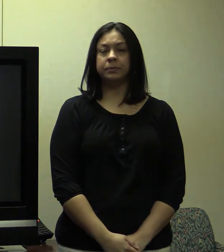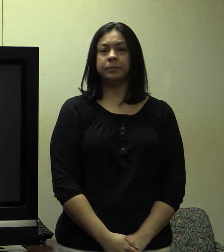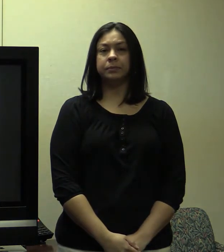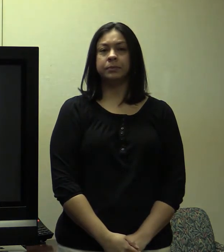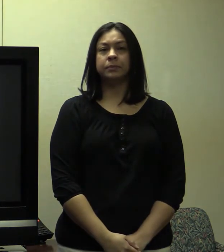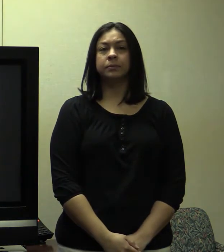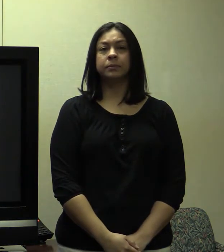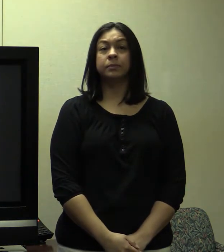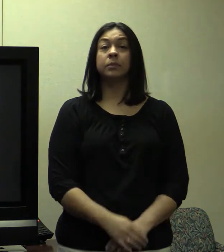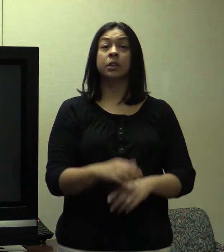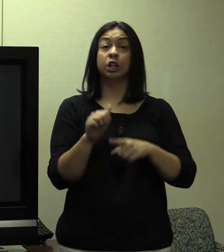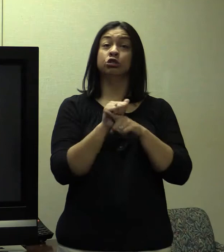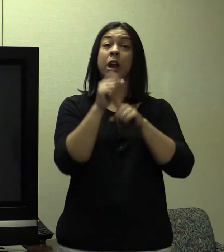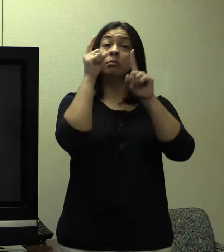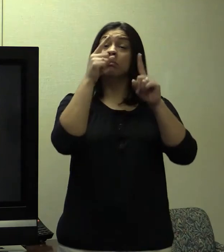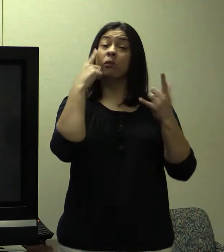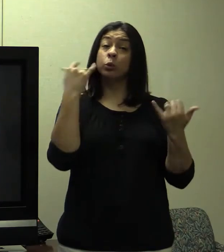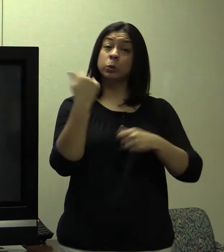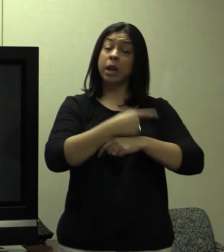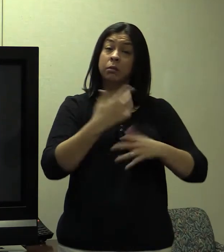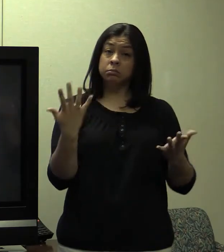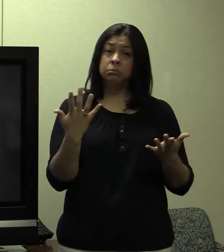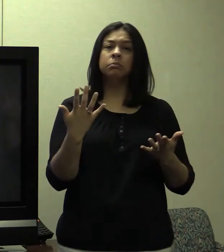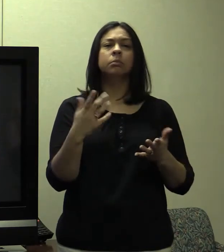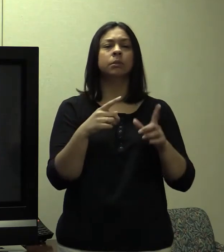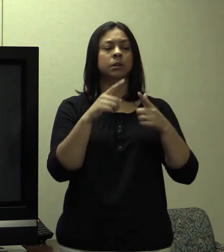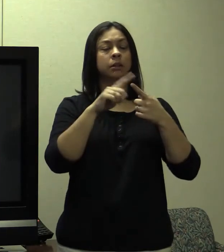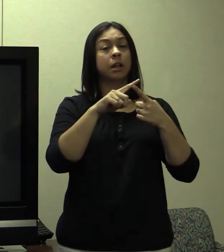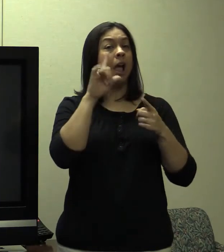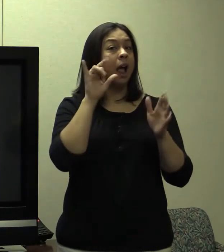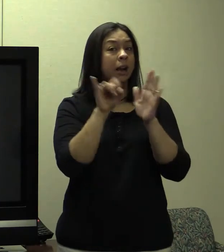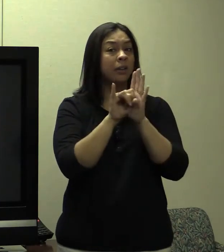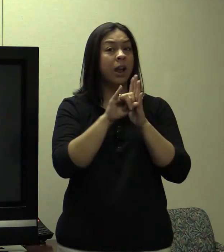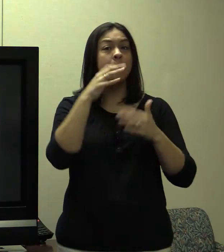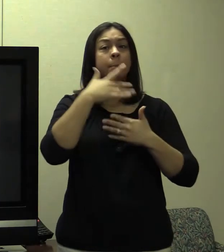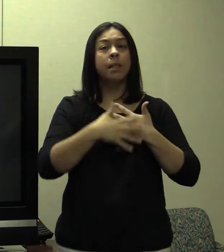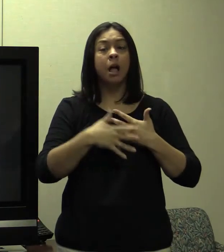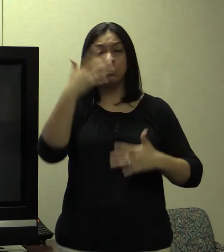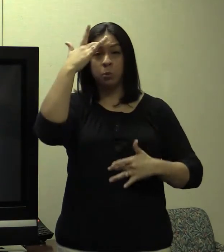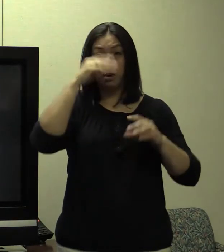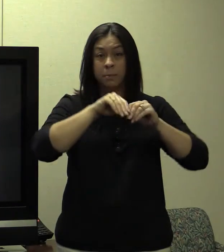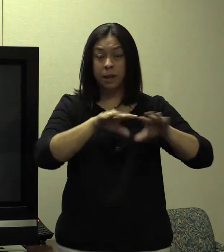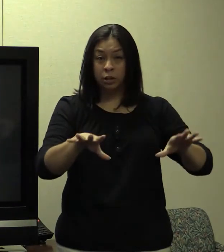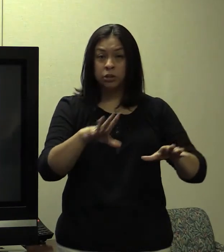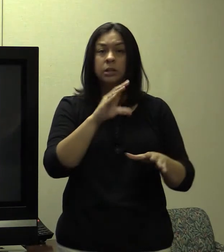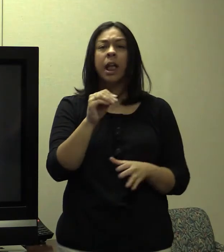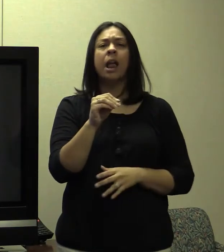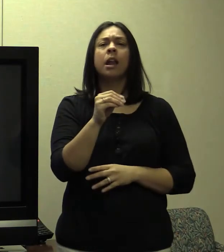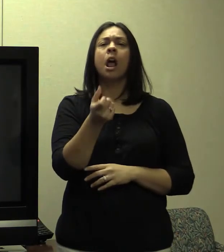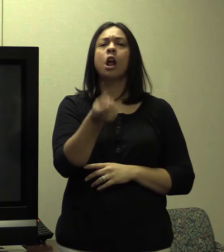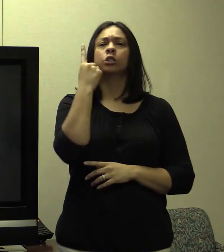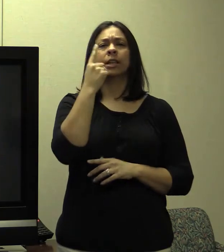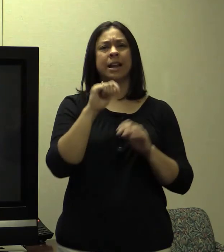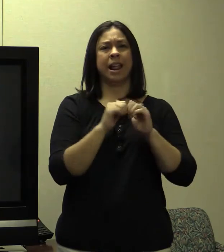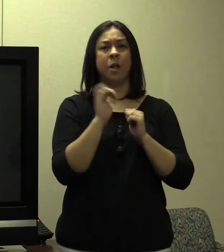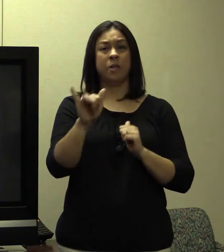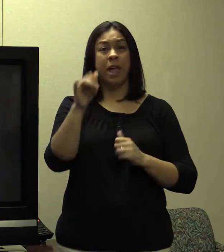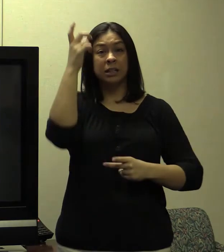The training objectives today will be to identify the bloodborne pathogens and certainly understand how the diseases are